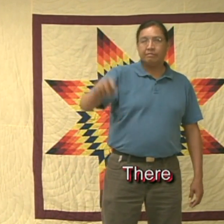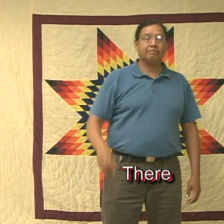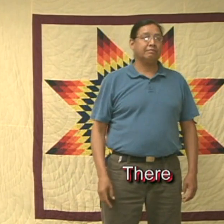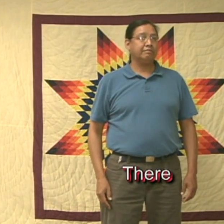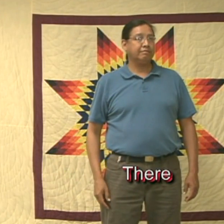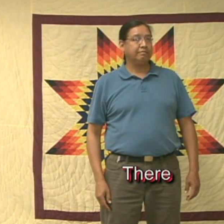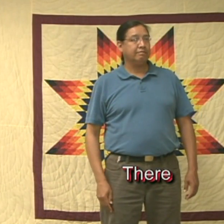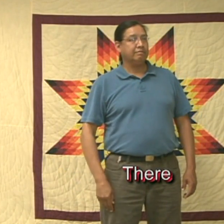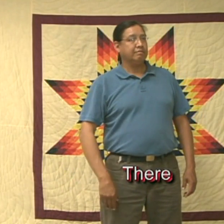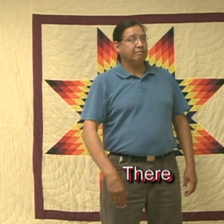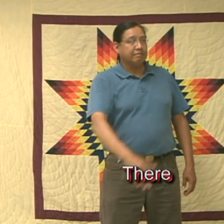Head.